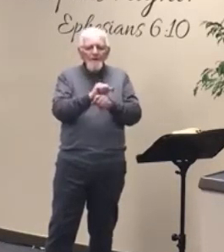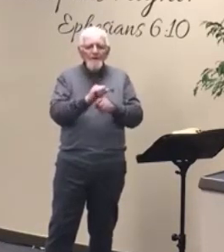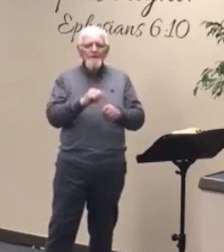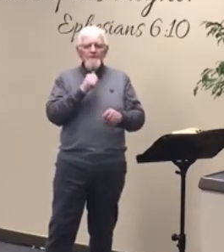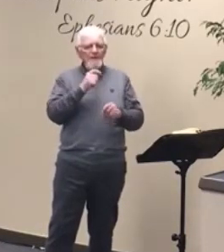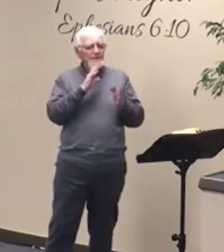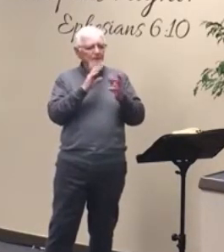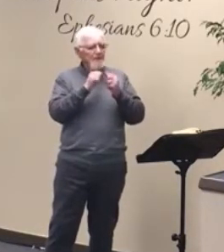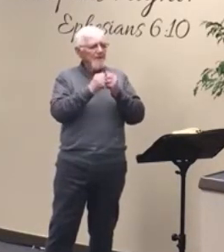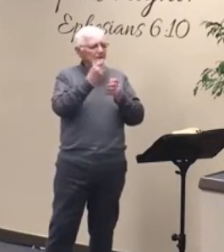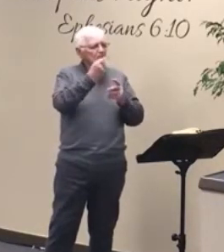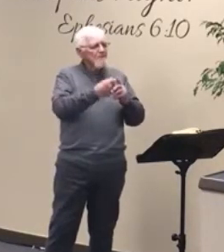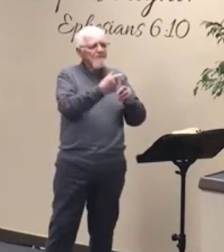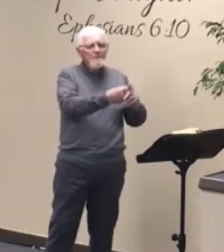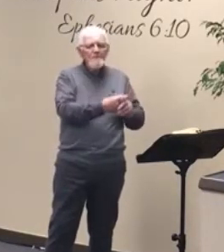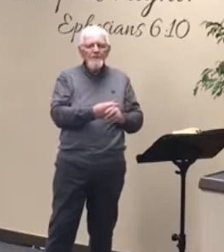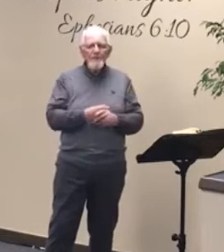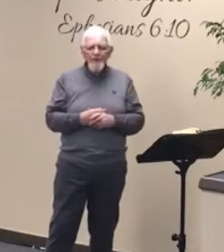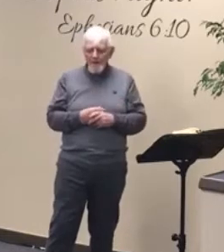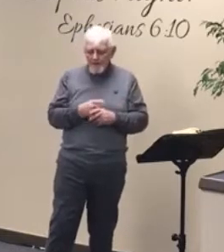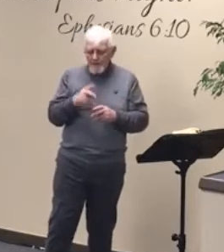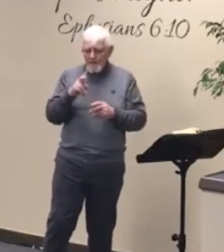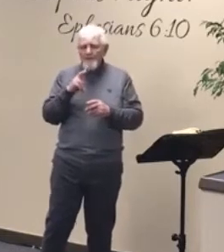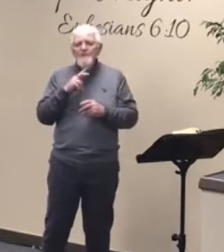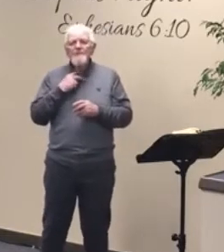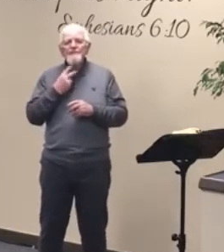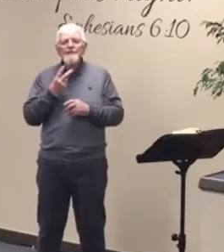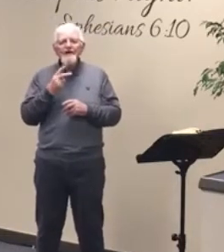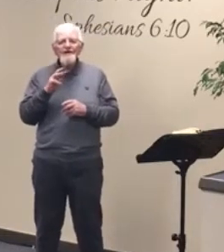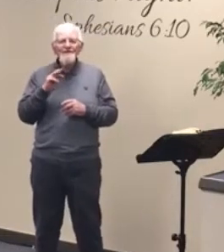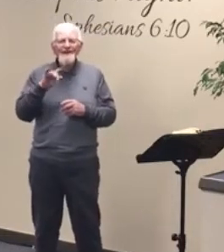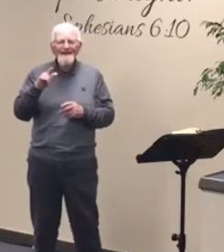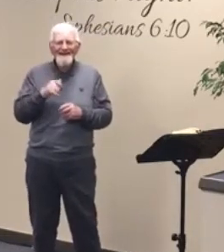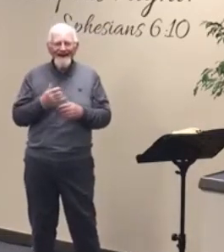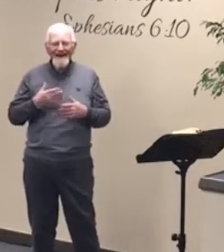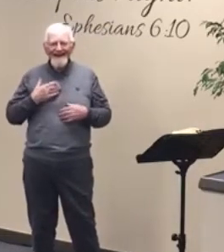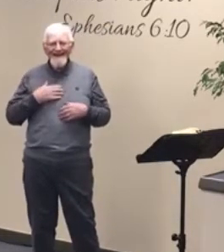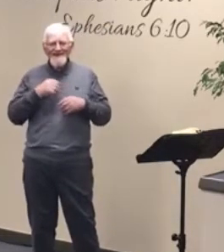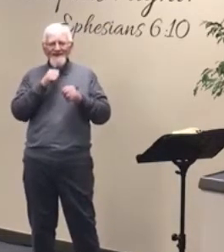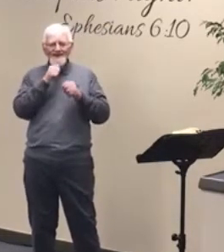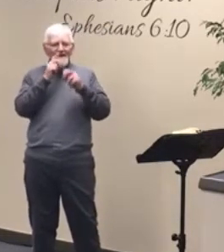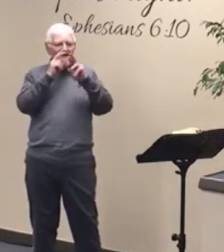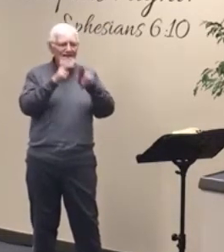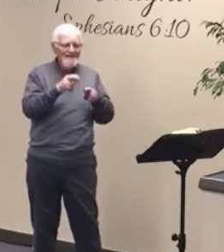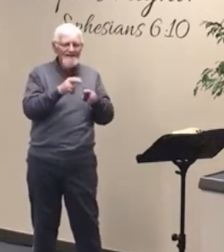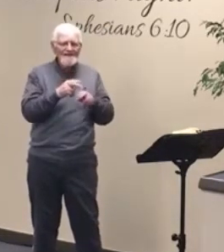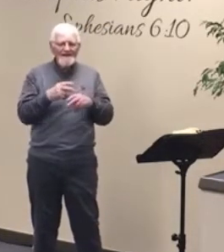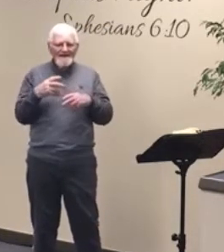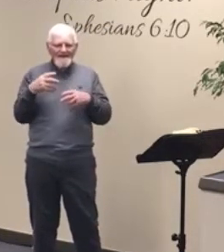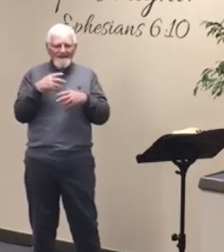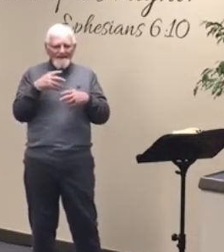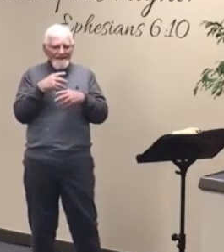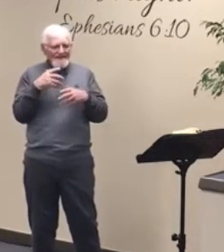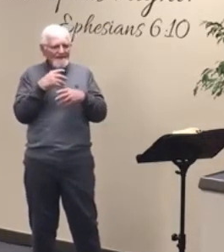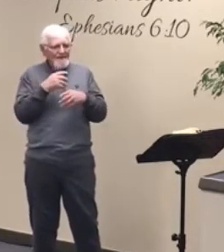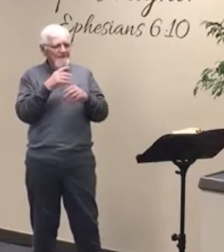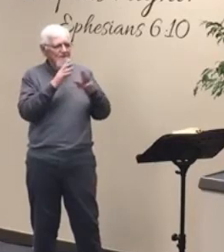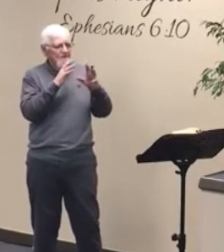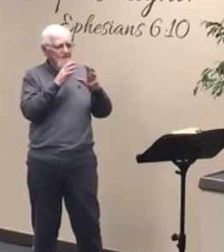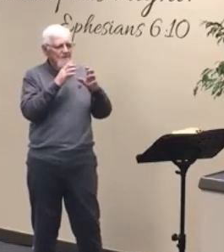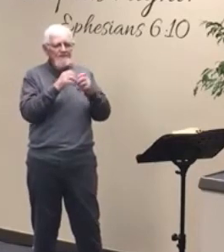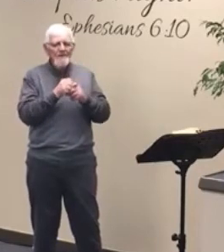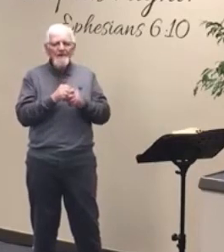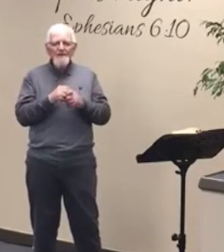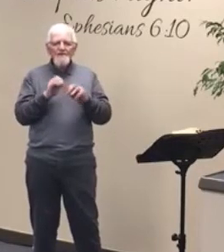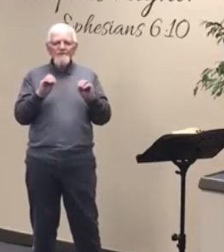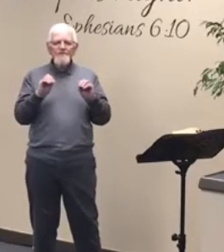months. Went to their voicemail. I was so thankful they didn't answer because I was so dreading this conversation. And